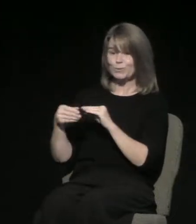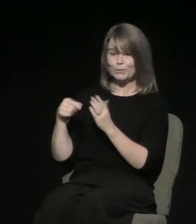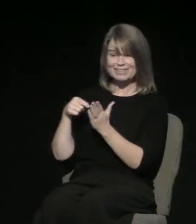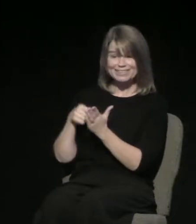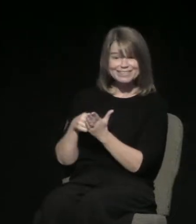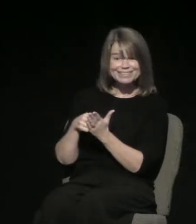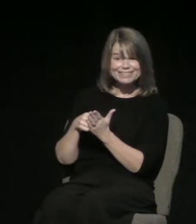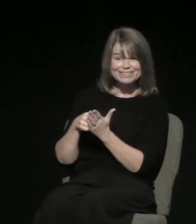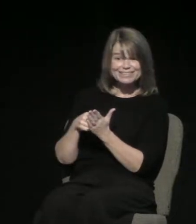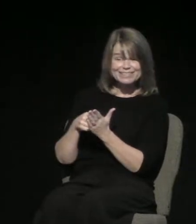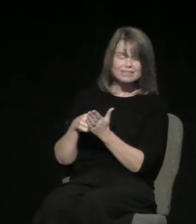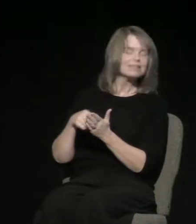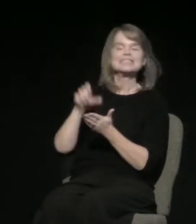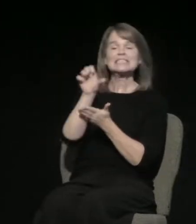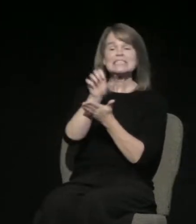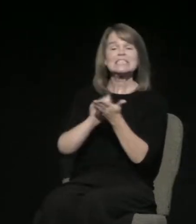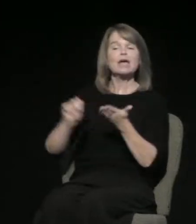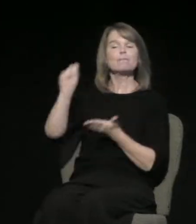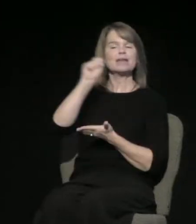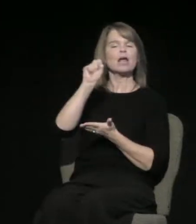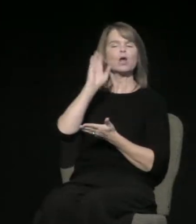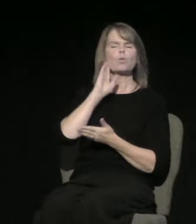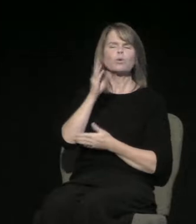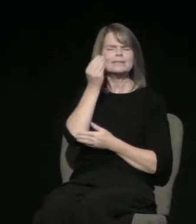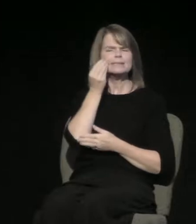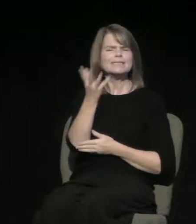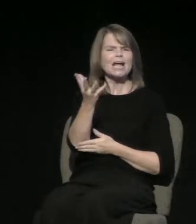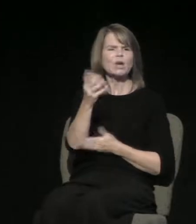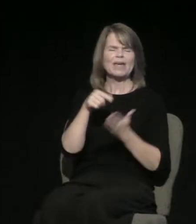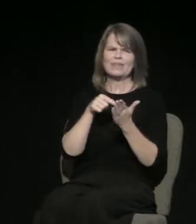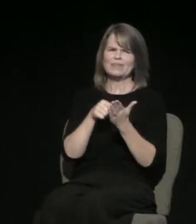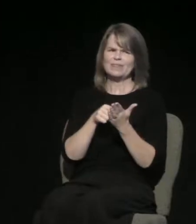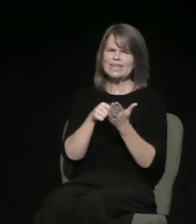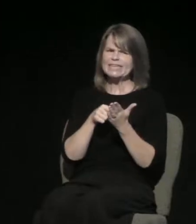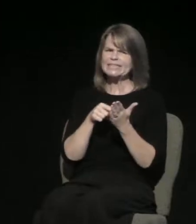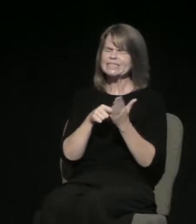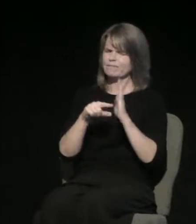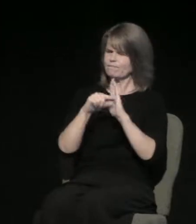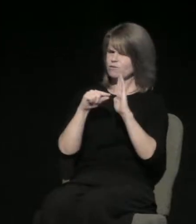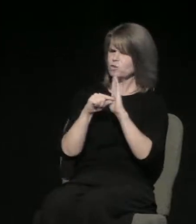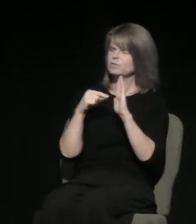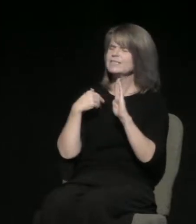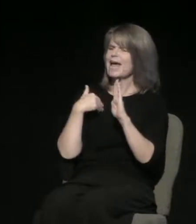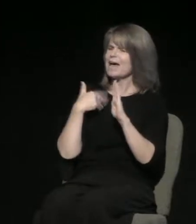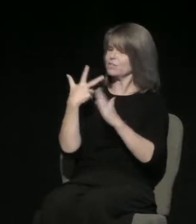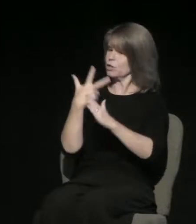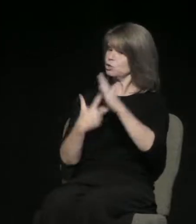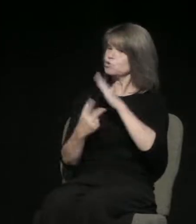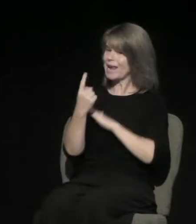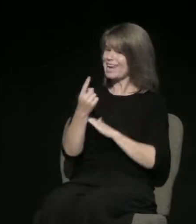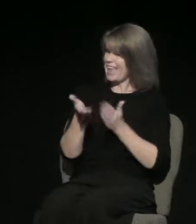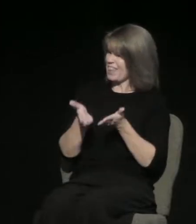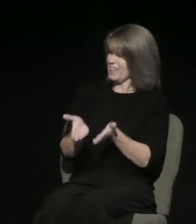Now Seminary Would Tell You That This Is A Very Trinitarian Verse We See The Father We See The